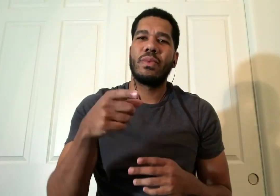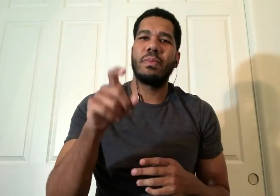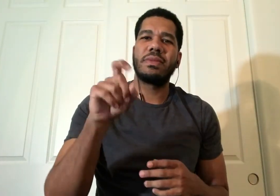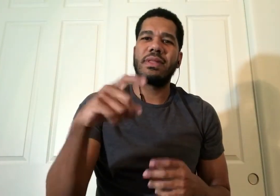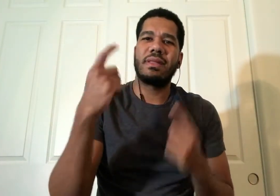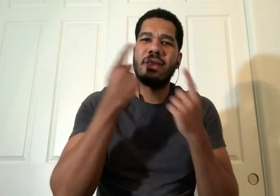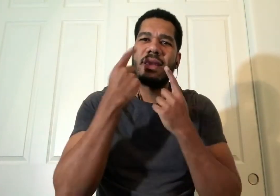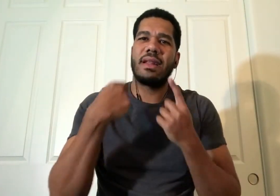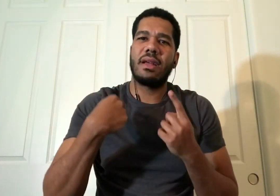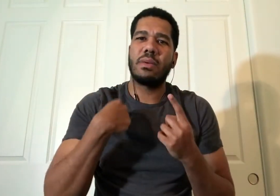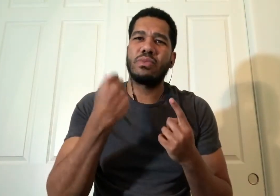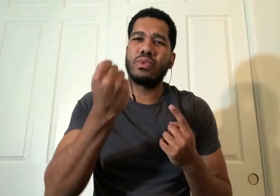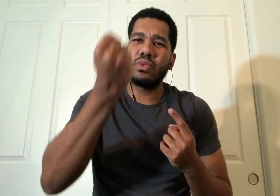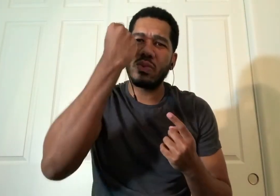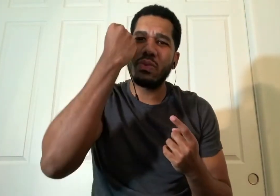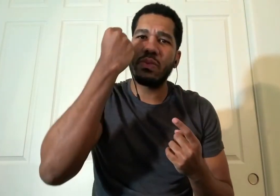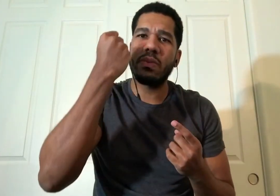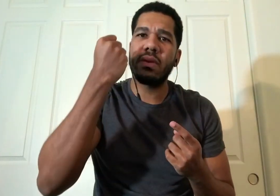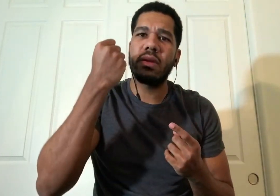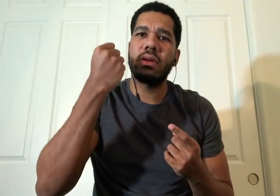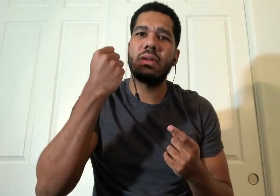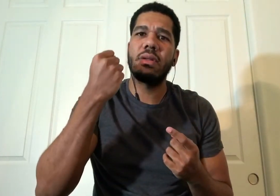You must think that I'm stupid.